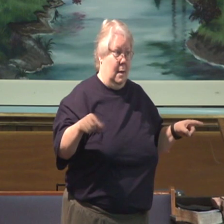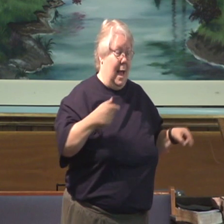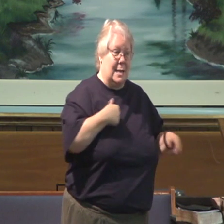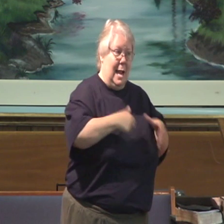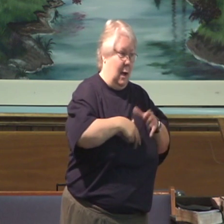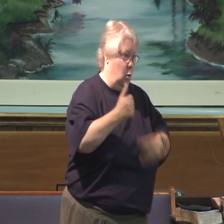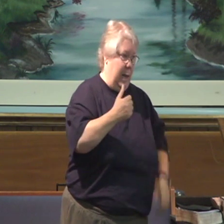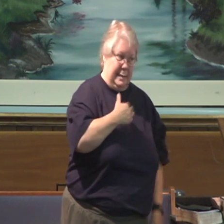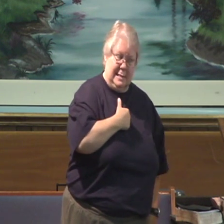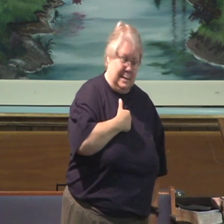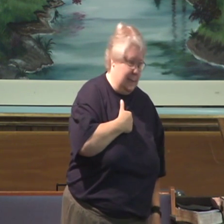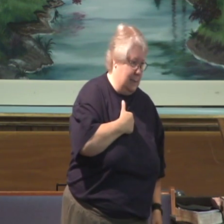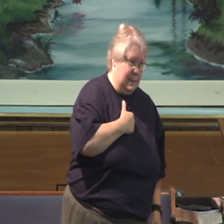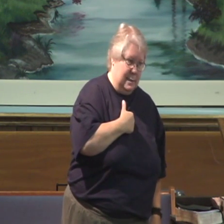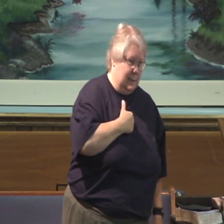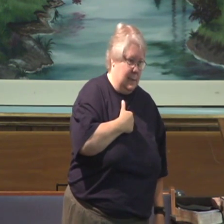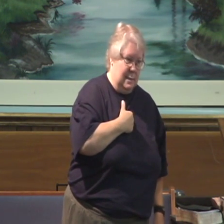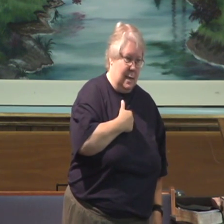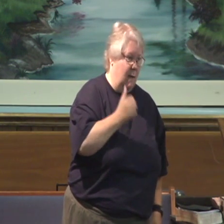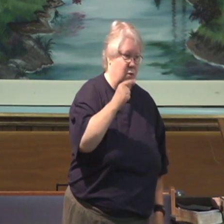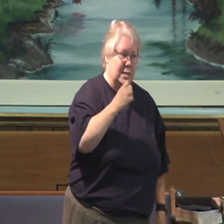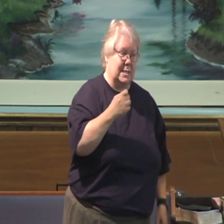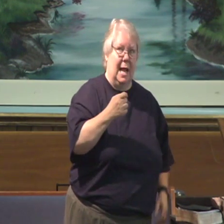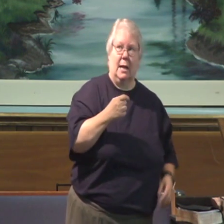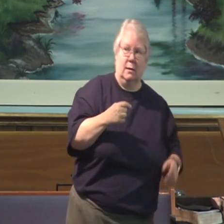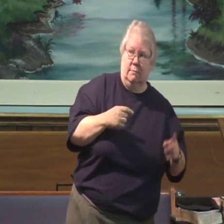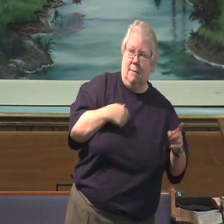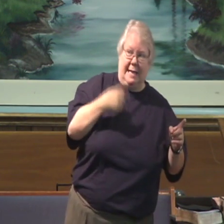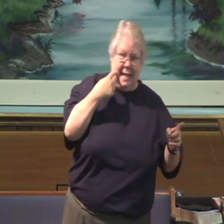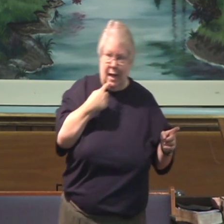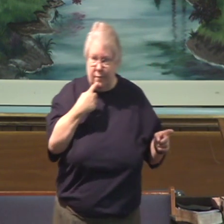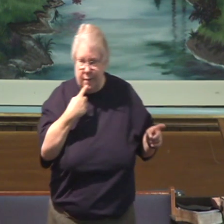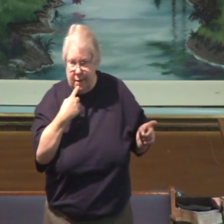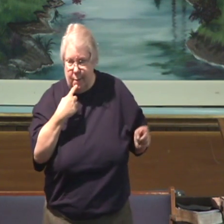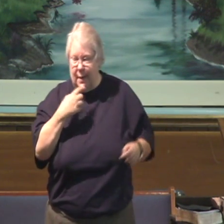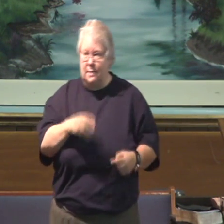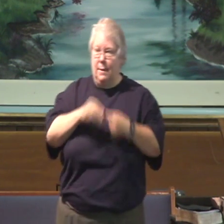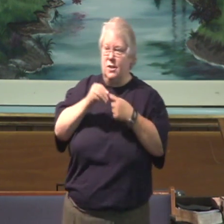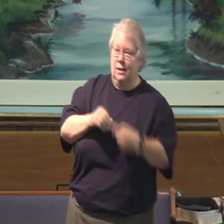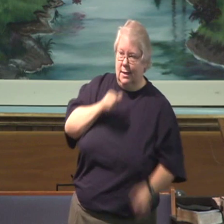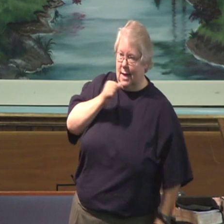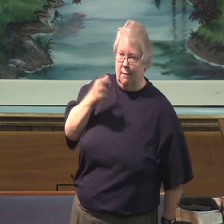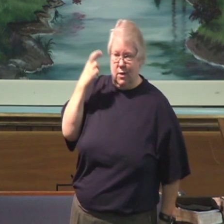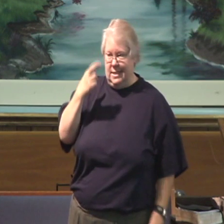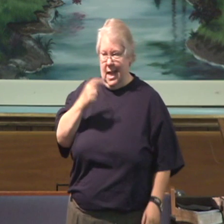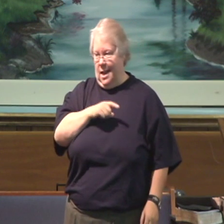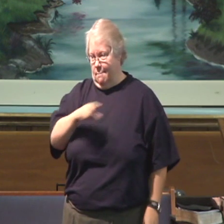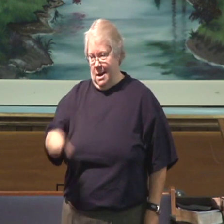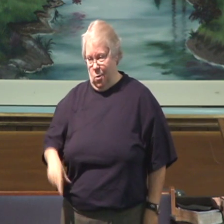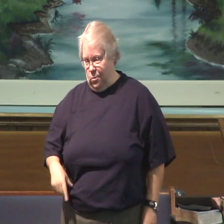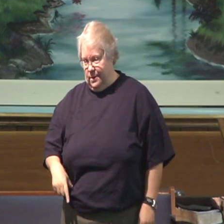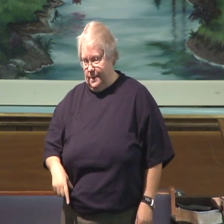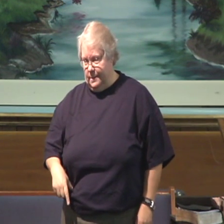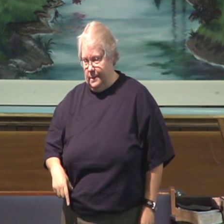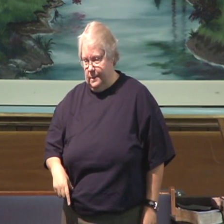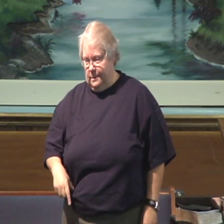I can't quit, not for the sake of my death, but especially not for the sake of my Lord.